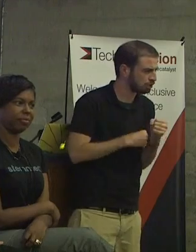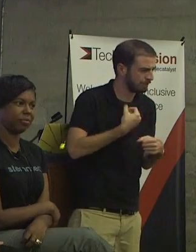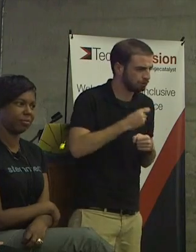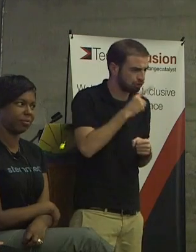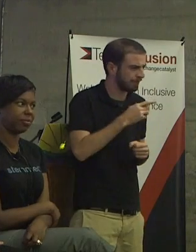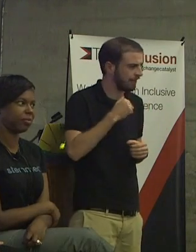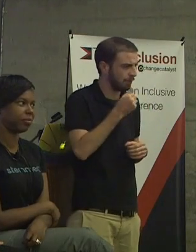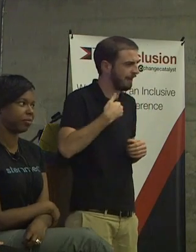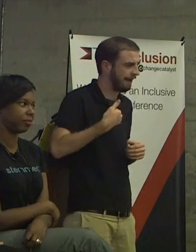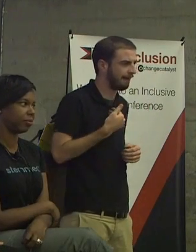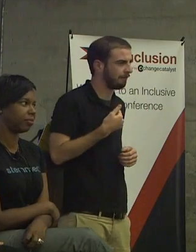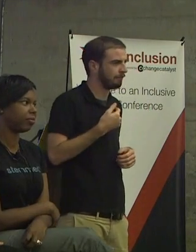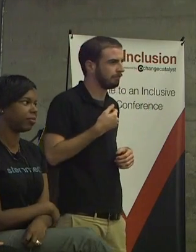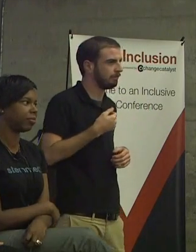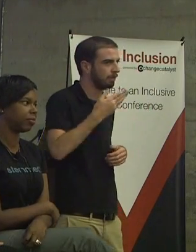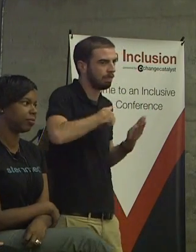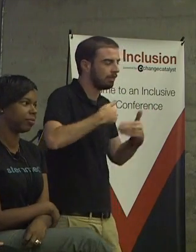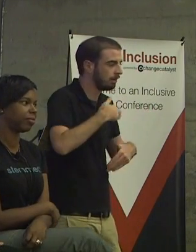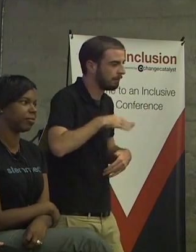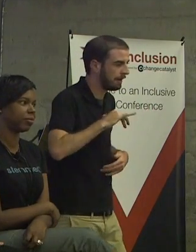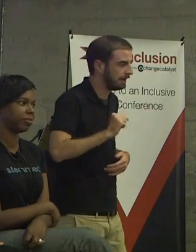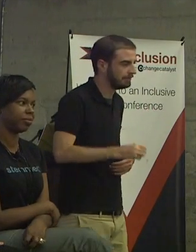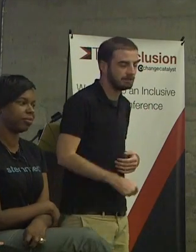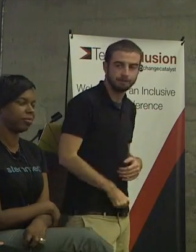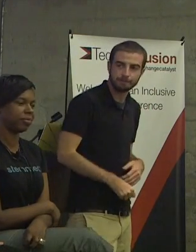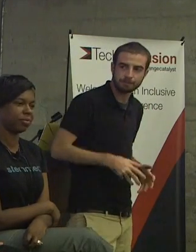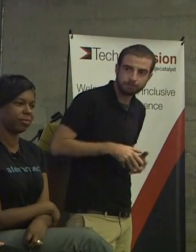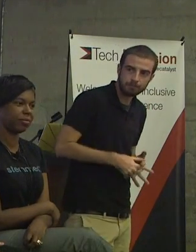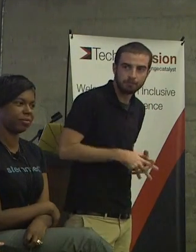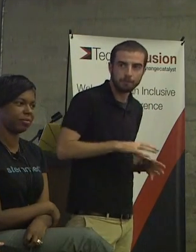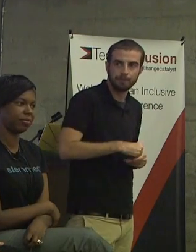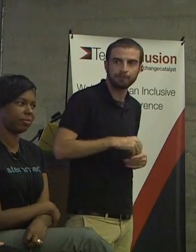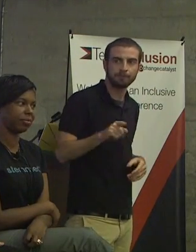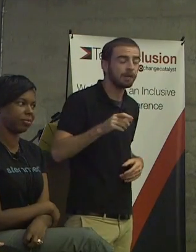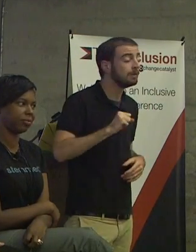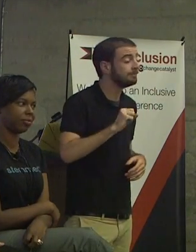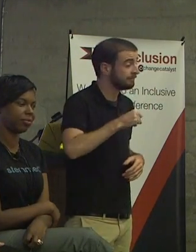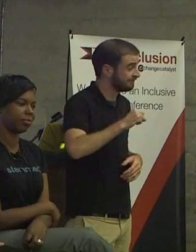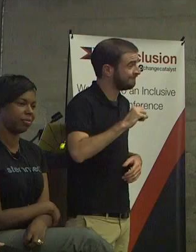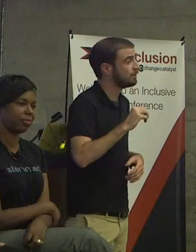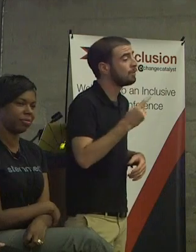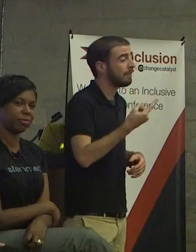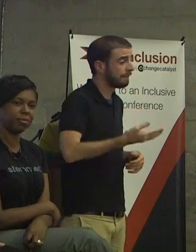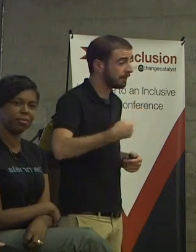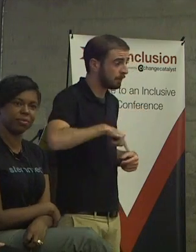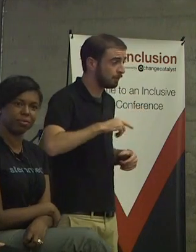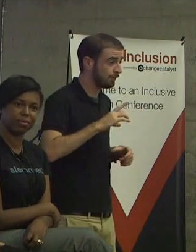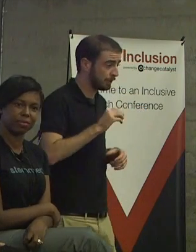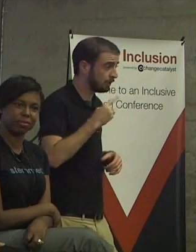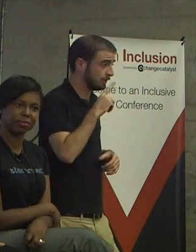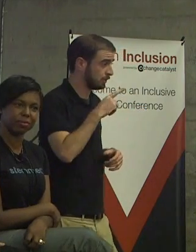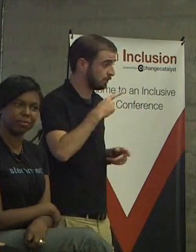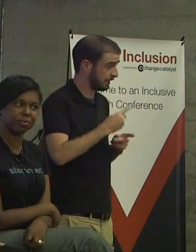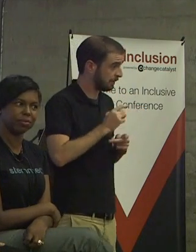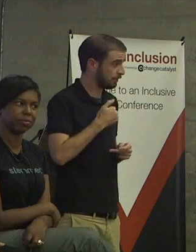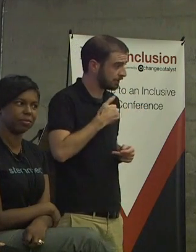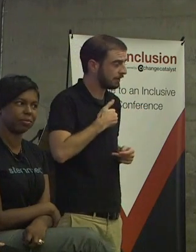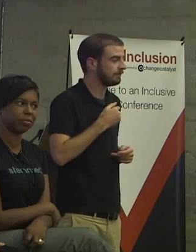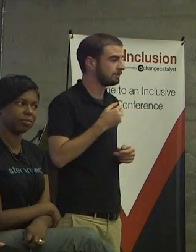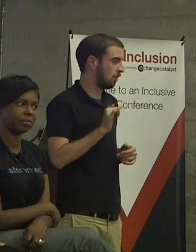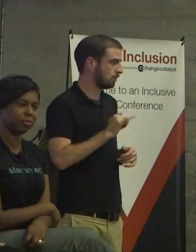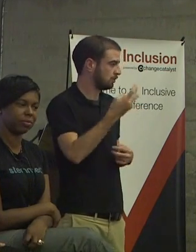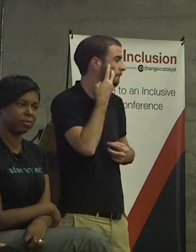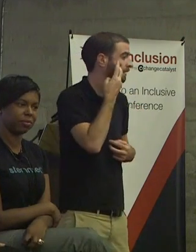sure that there aren't biases baked in there? Yeah, and so one of the things we do is we keep ourselves also